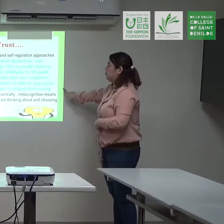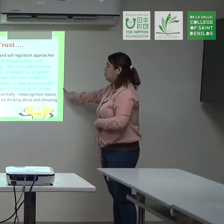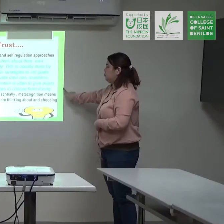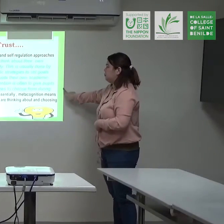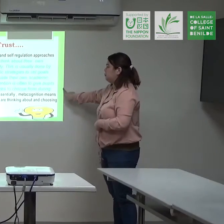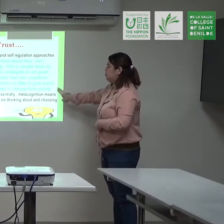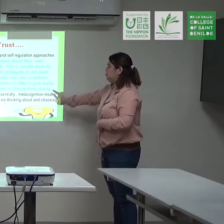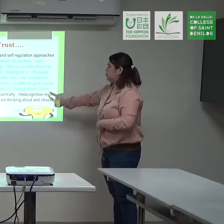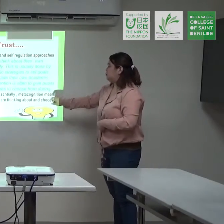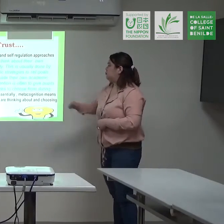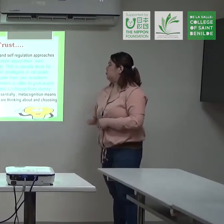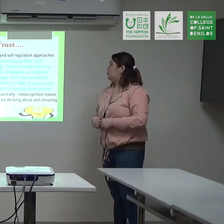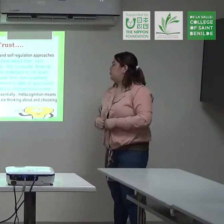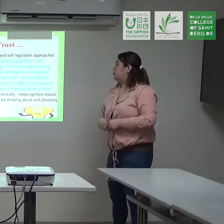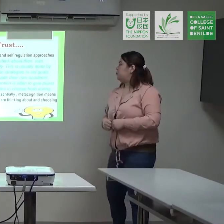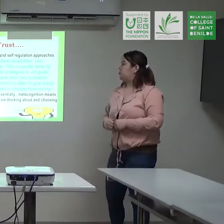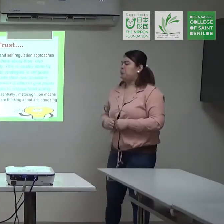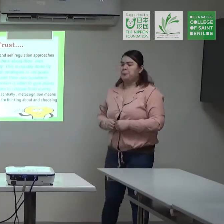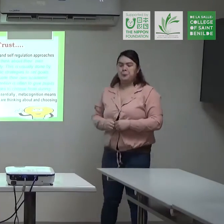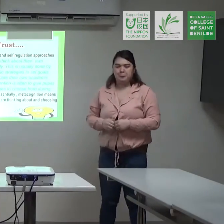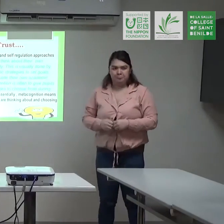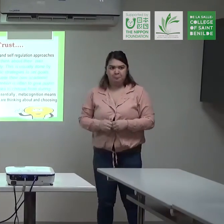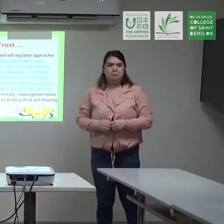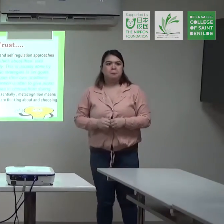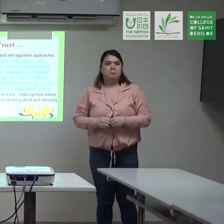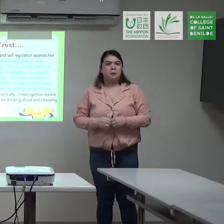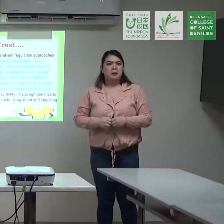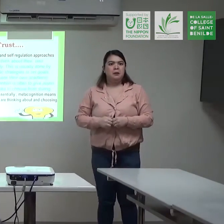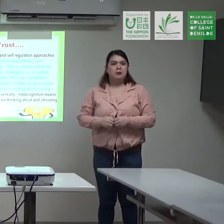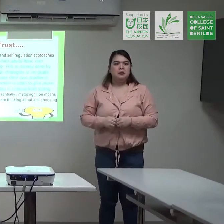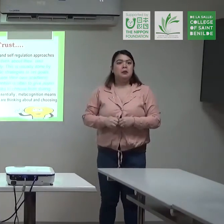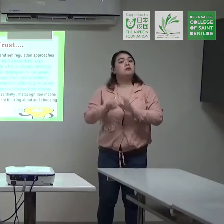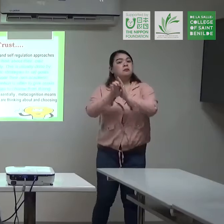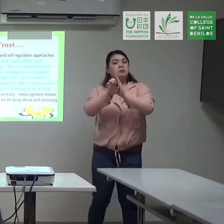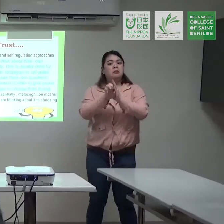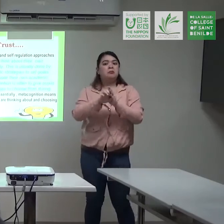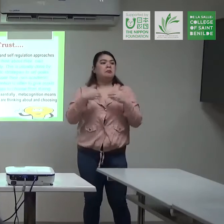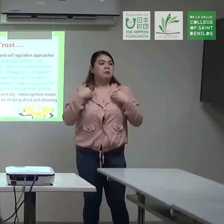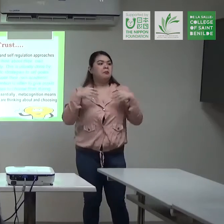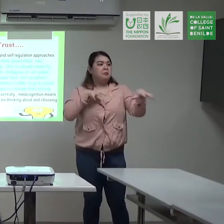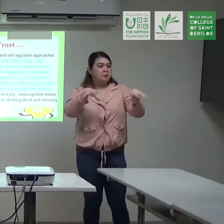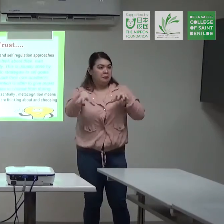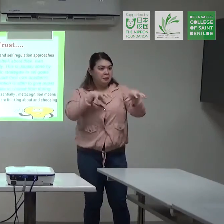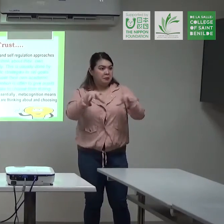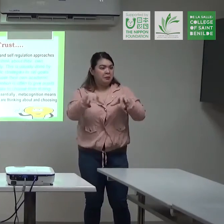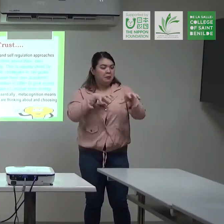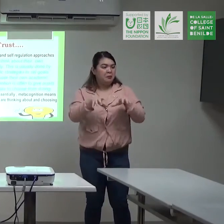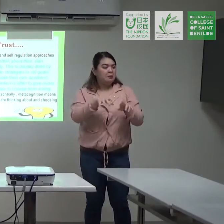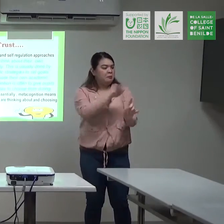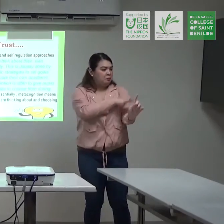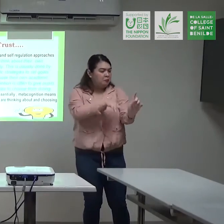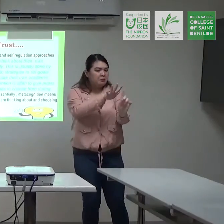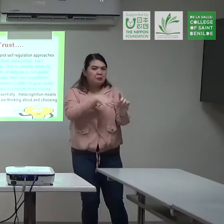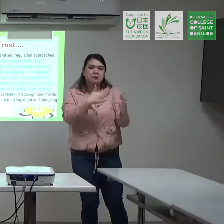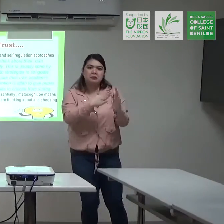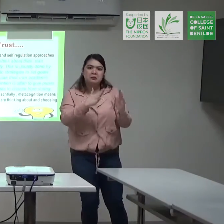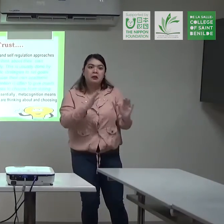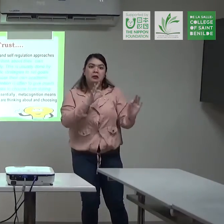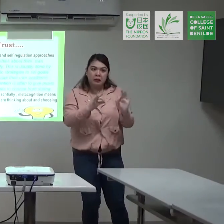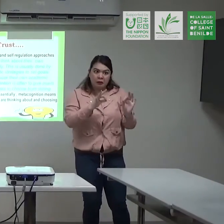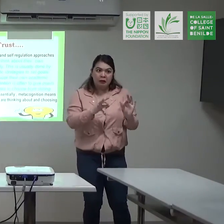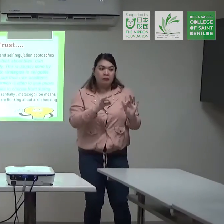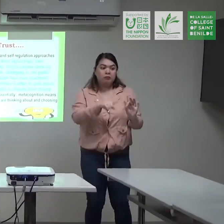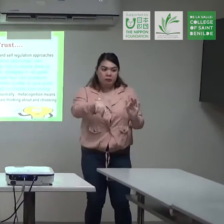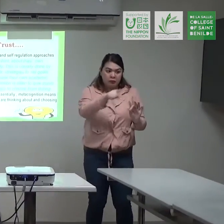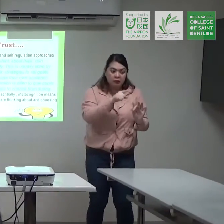to choose from during learning activities. So essentially, metacognition